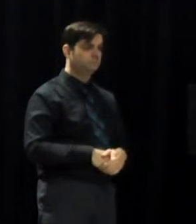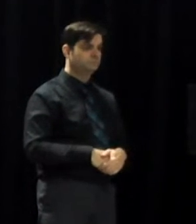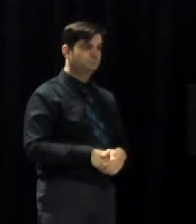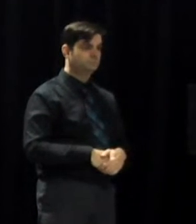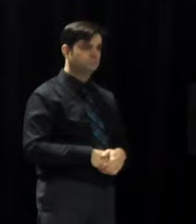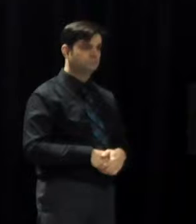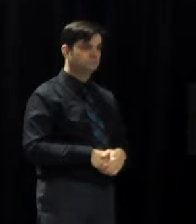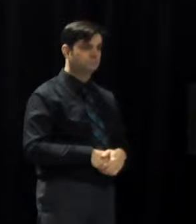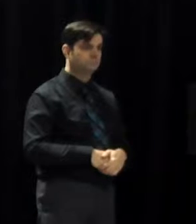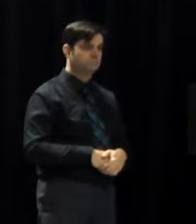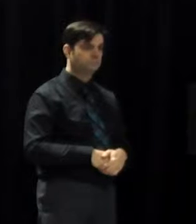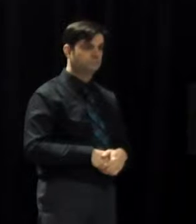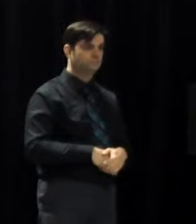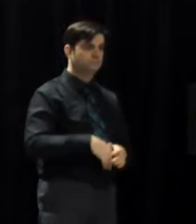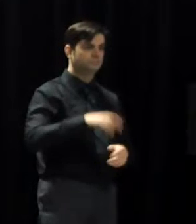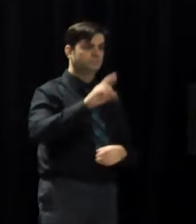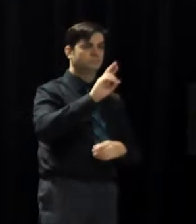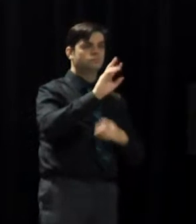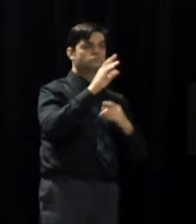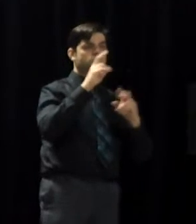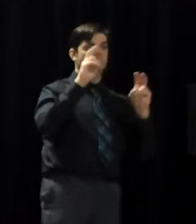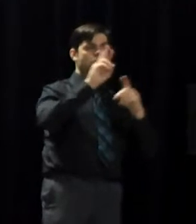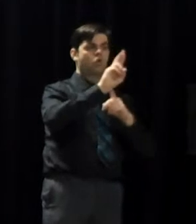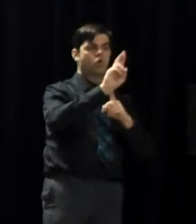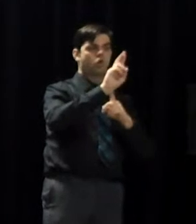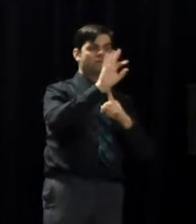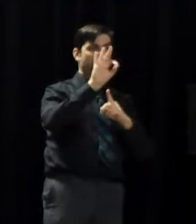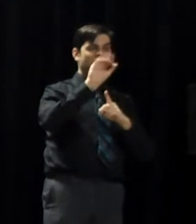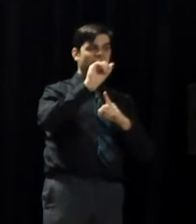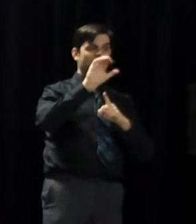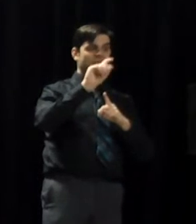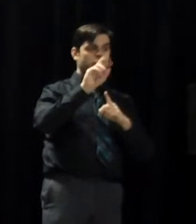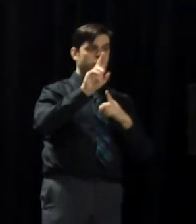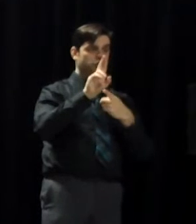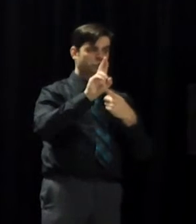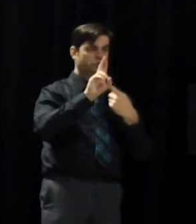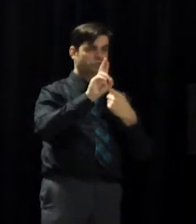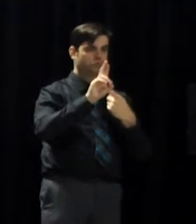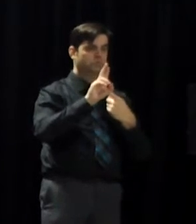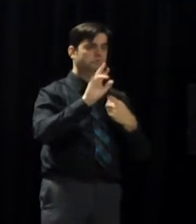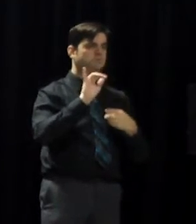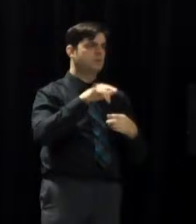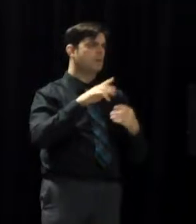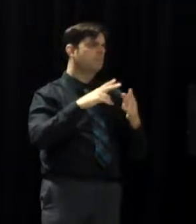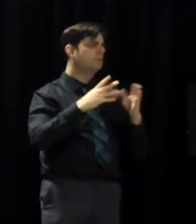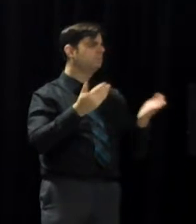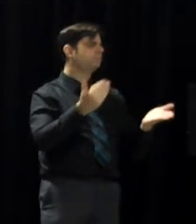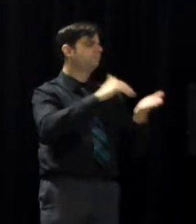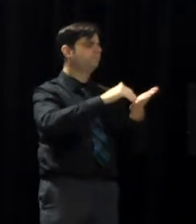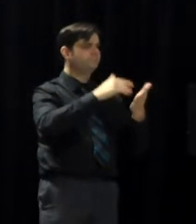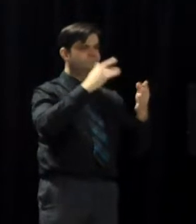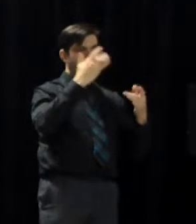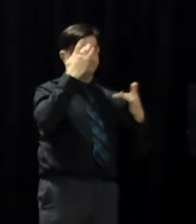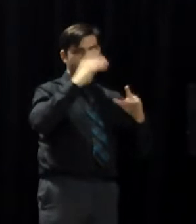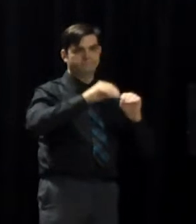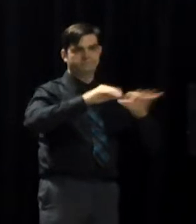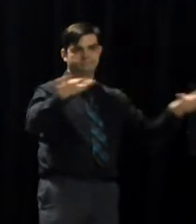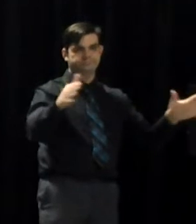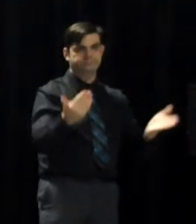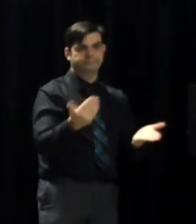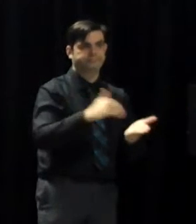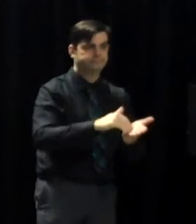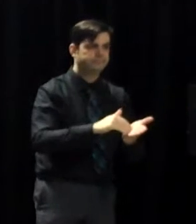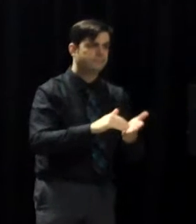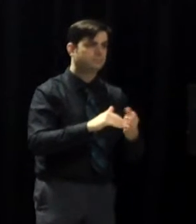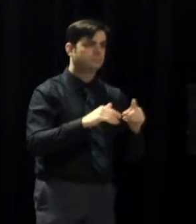rate. At one point in this pandemic, in the summer and in the early fall, we had a reinfection rate that was one of the